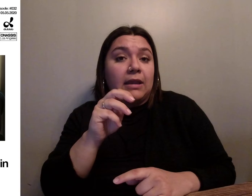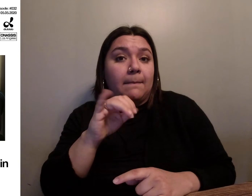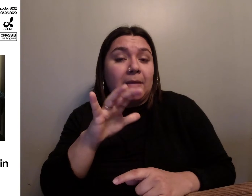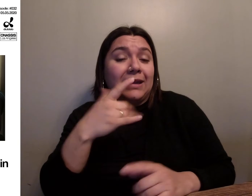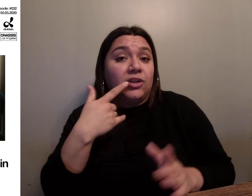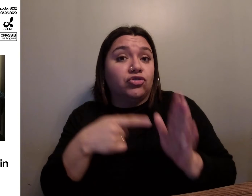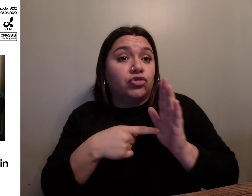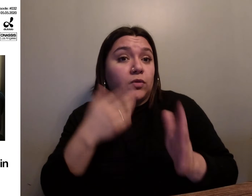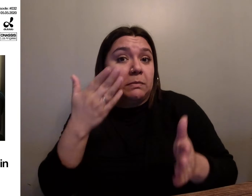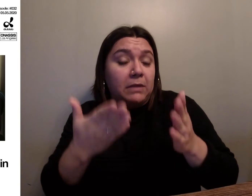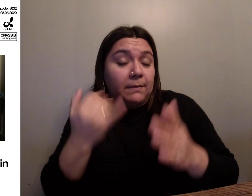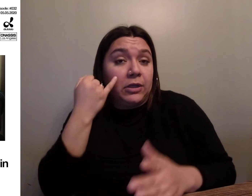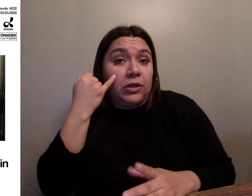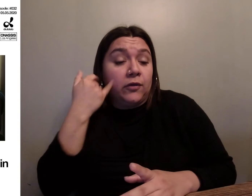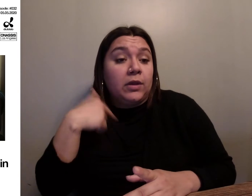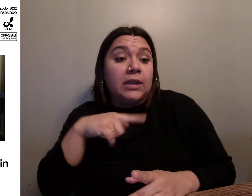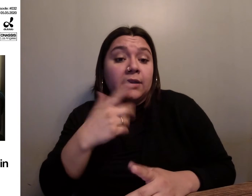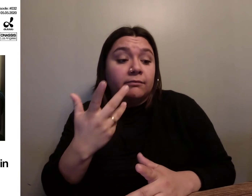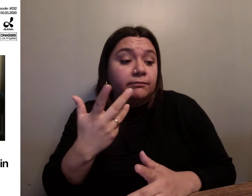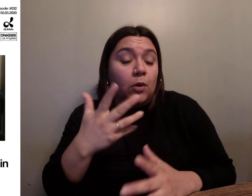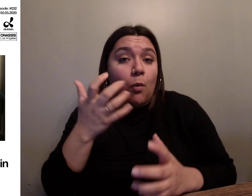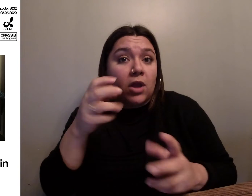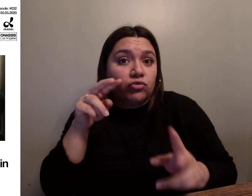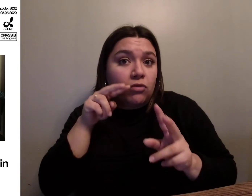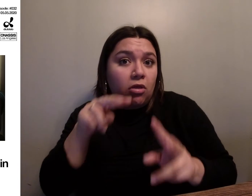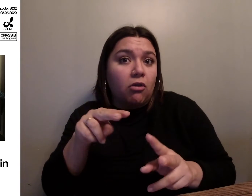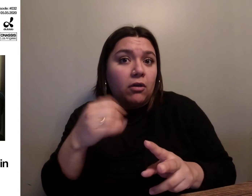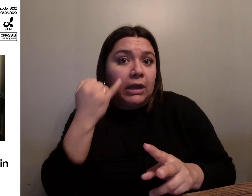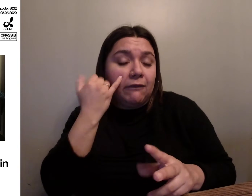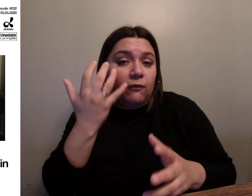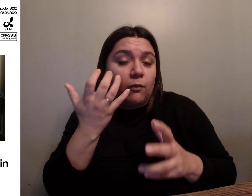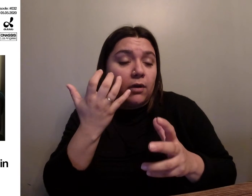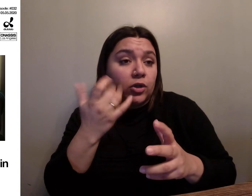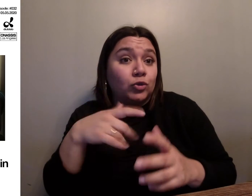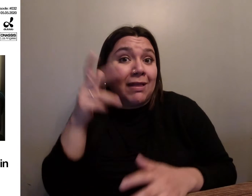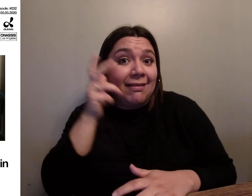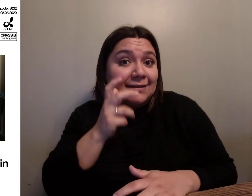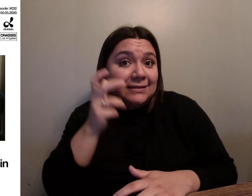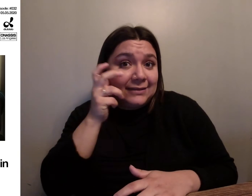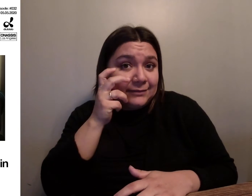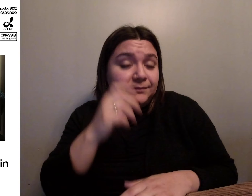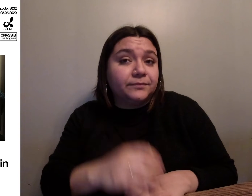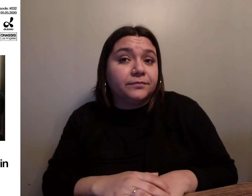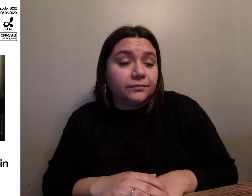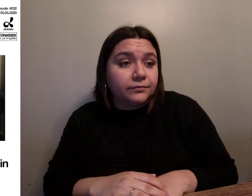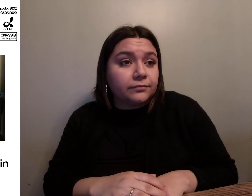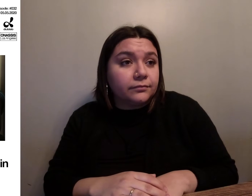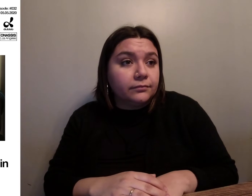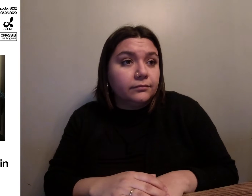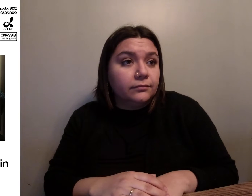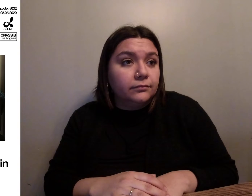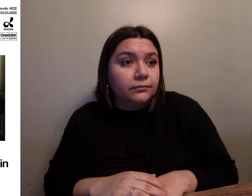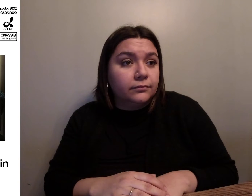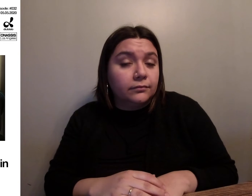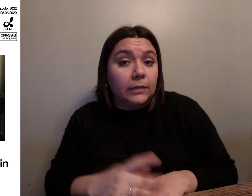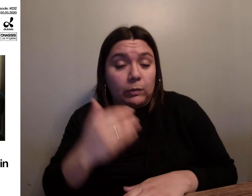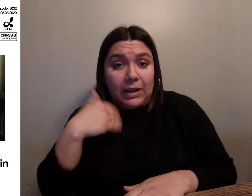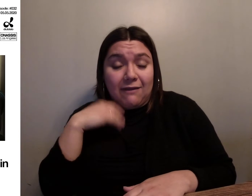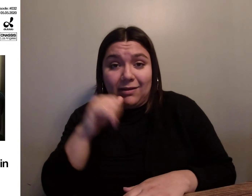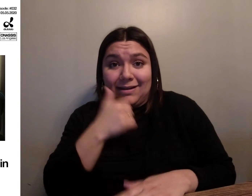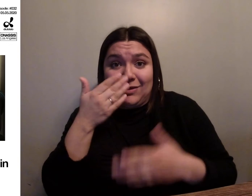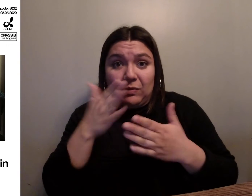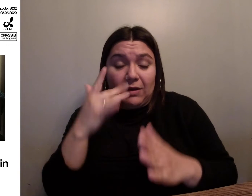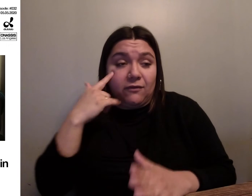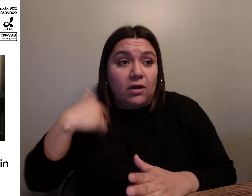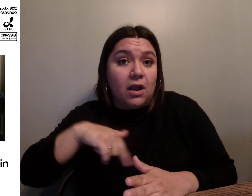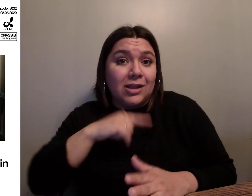is another way for us to live. There are other priorities we can have. And I'm wondering,